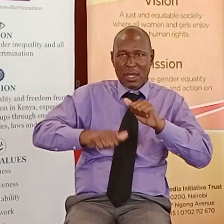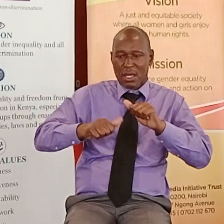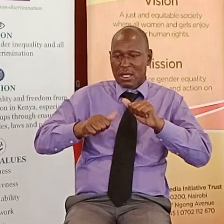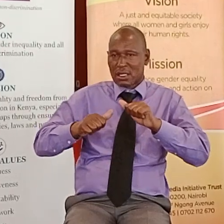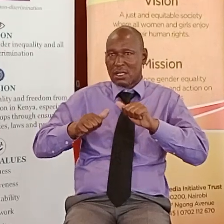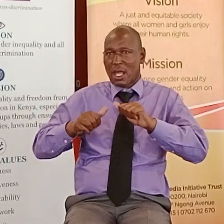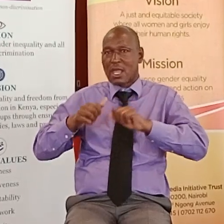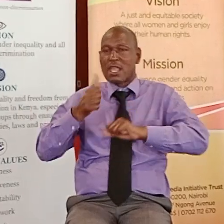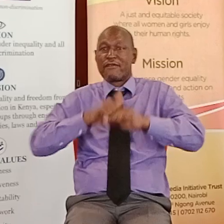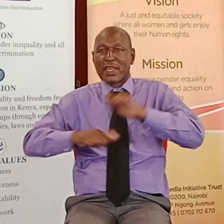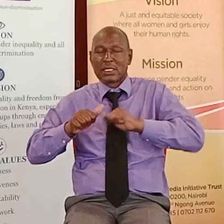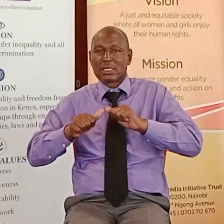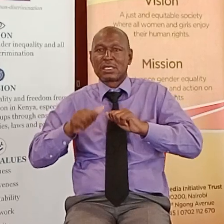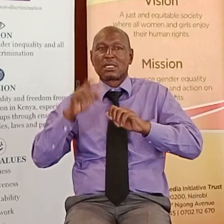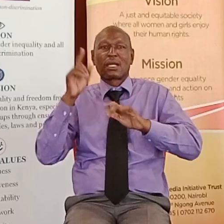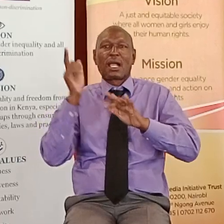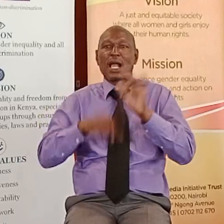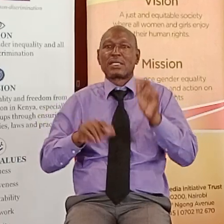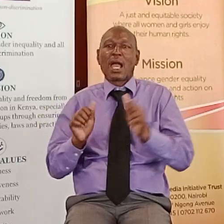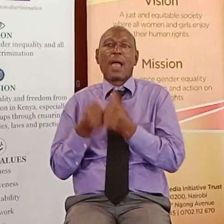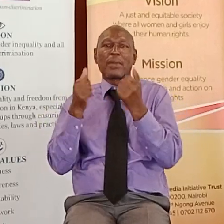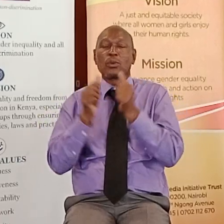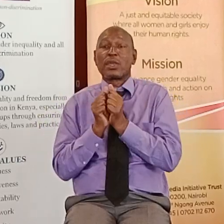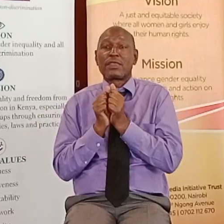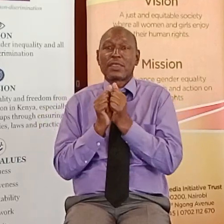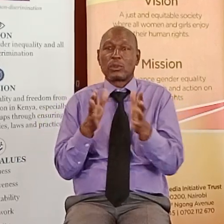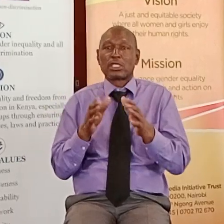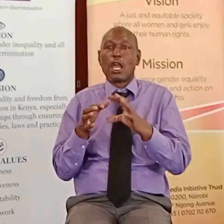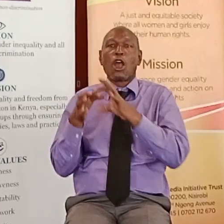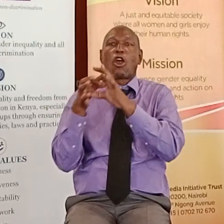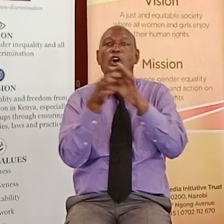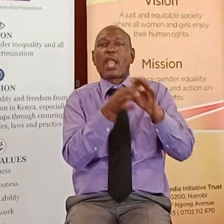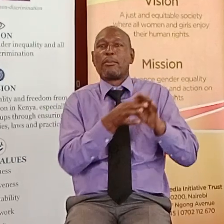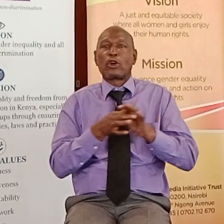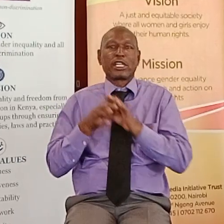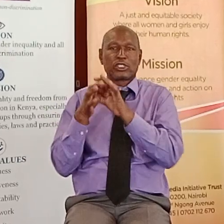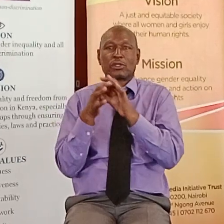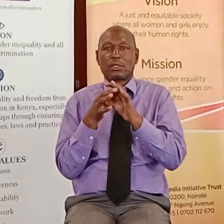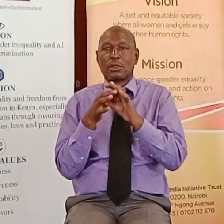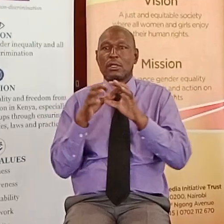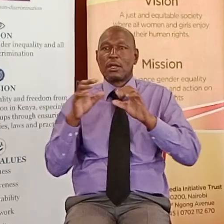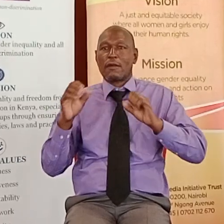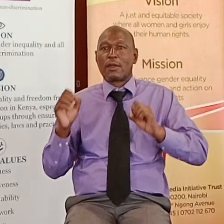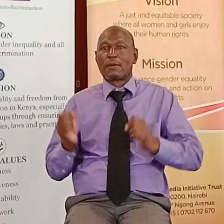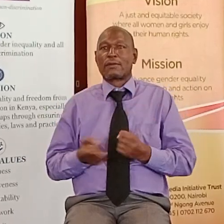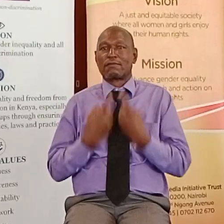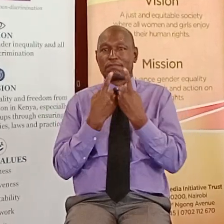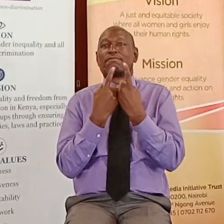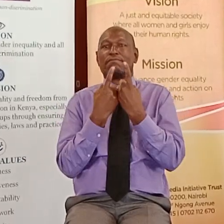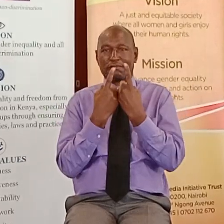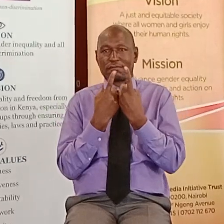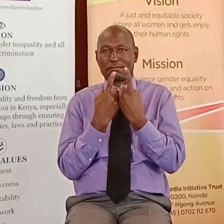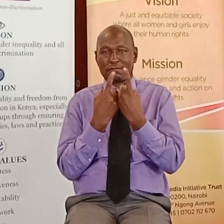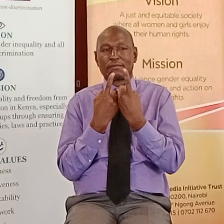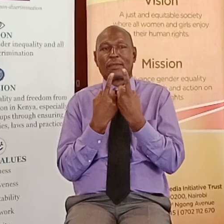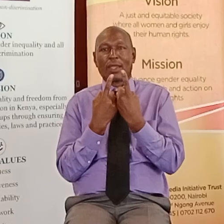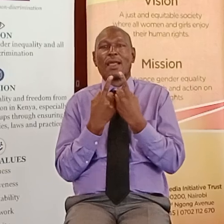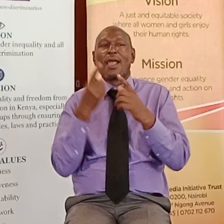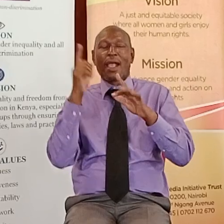the collaboration between the State Department of Gender and Affirmative Action, and we recognize the role they